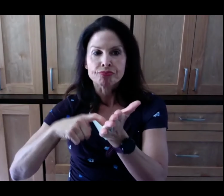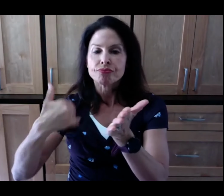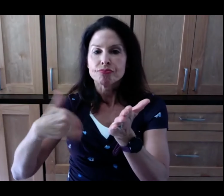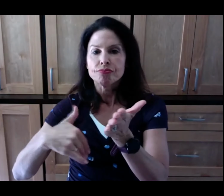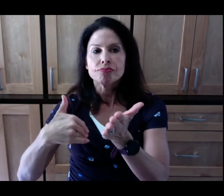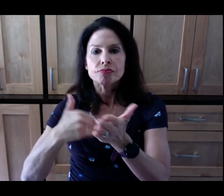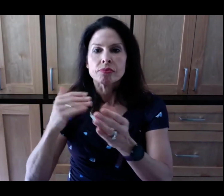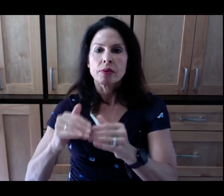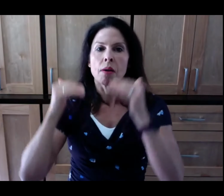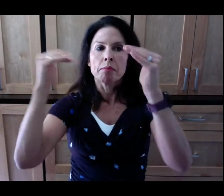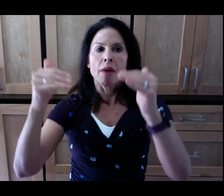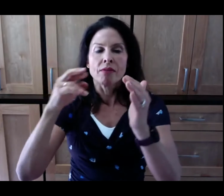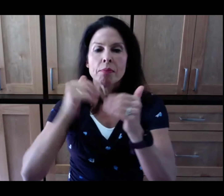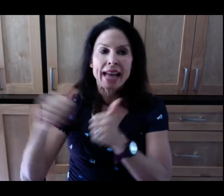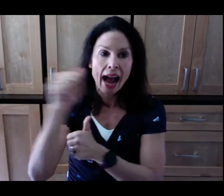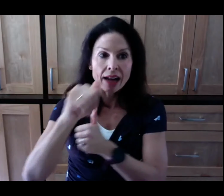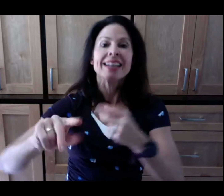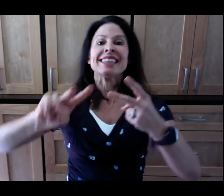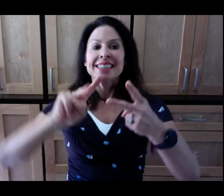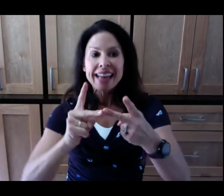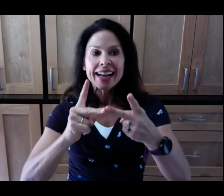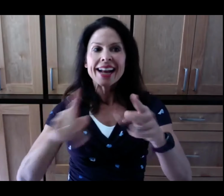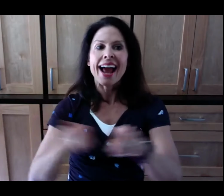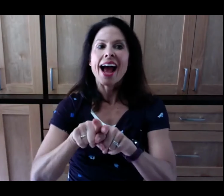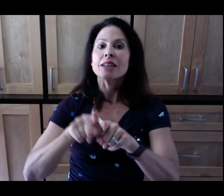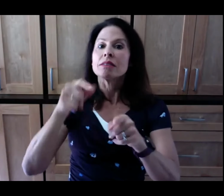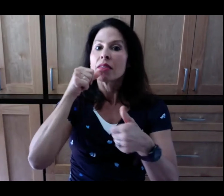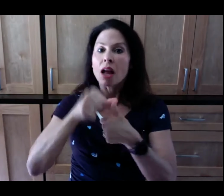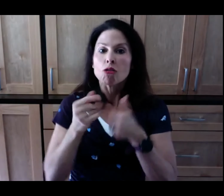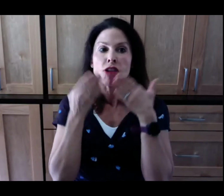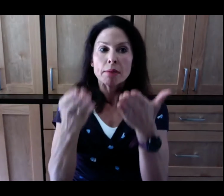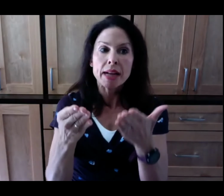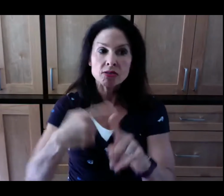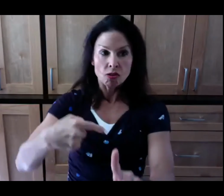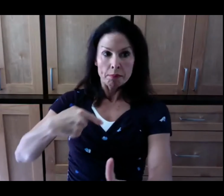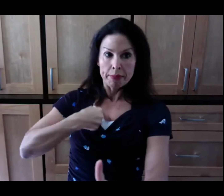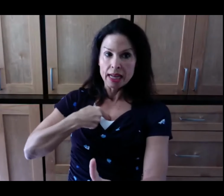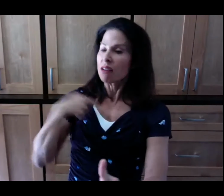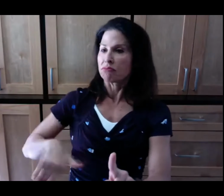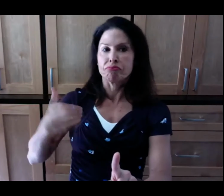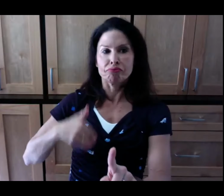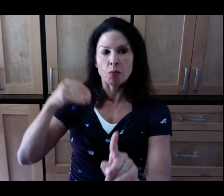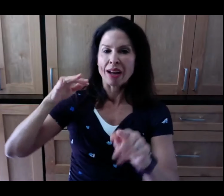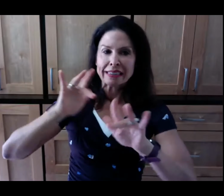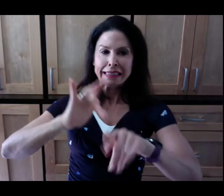the university itself, and it helps them get ahead with their studies. And I have,